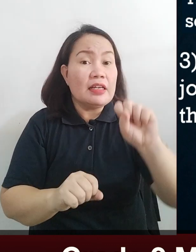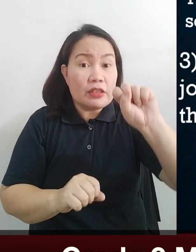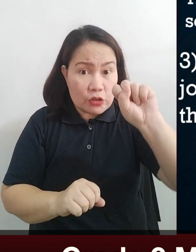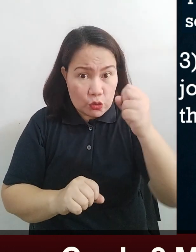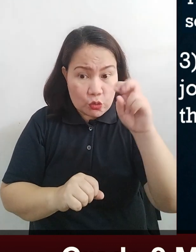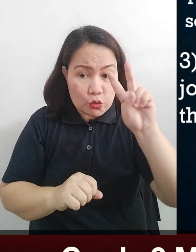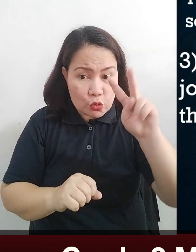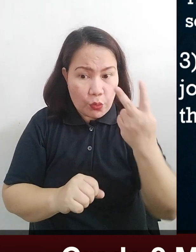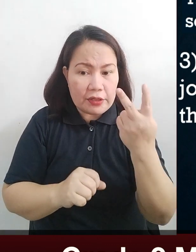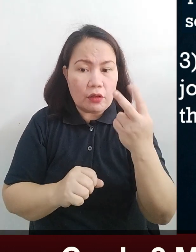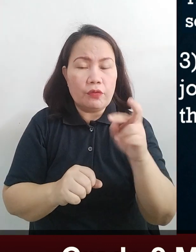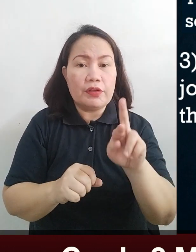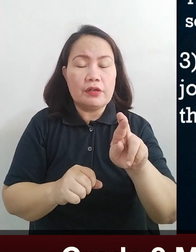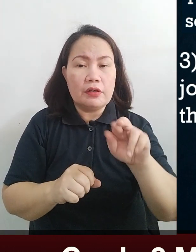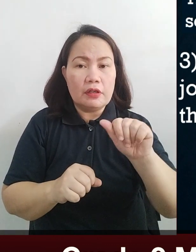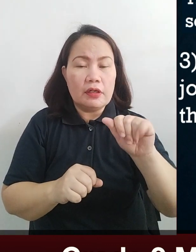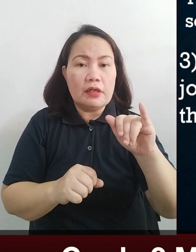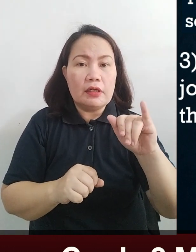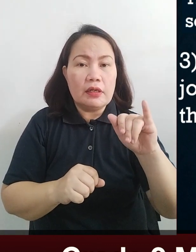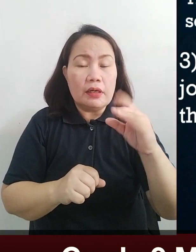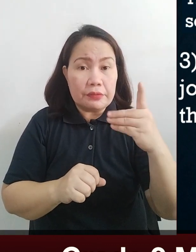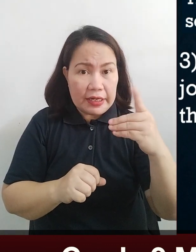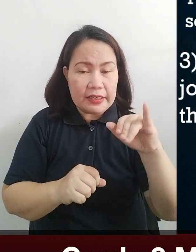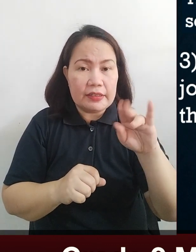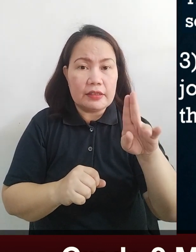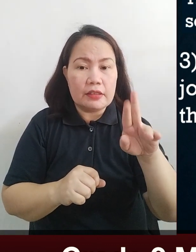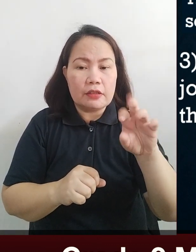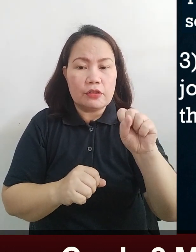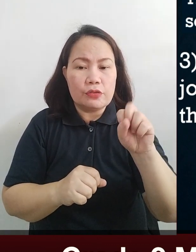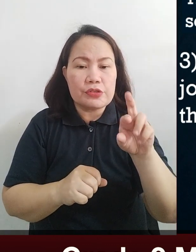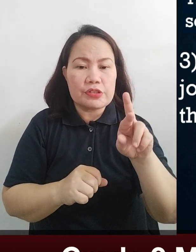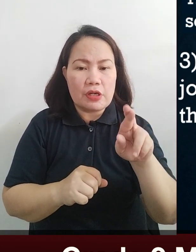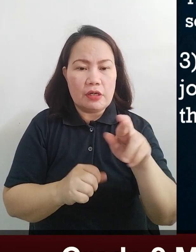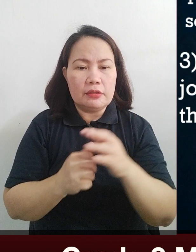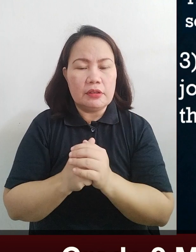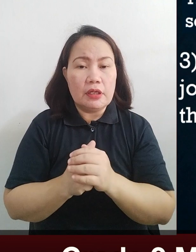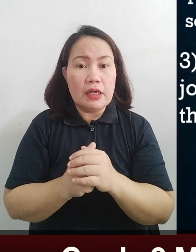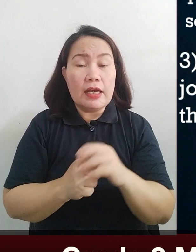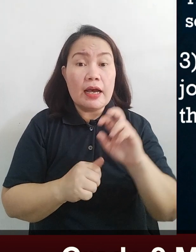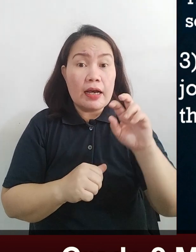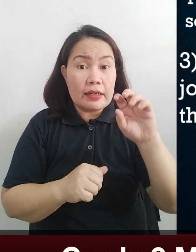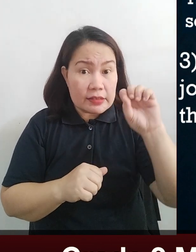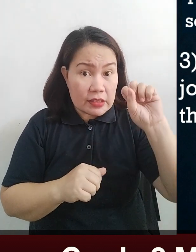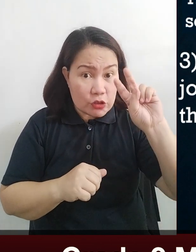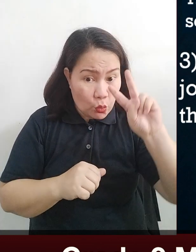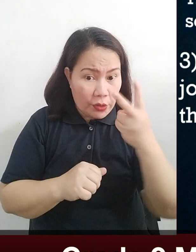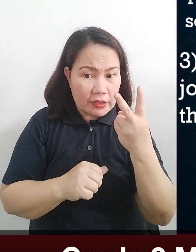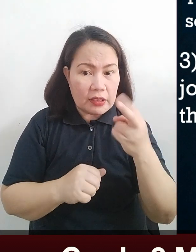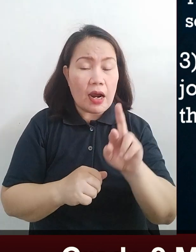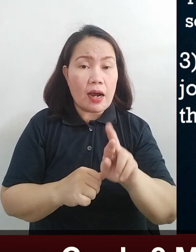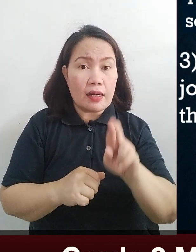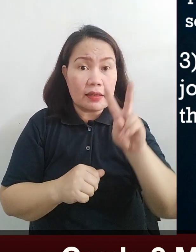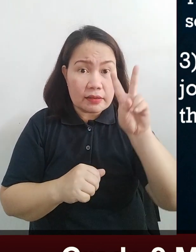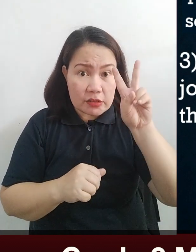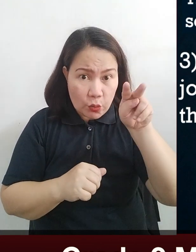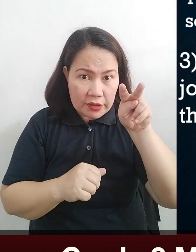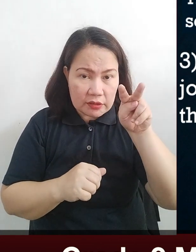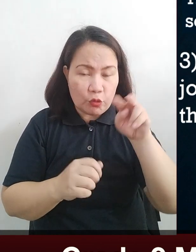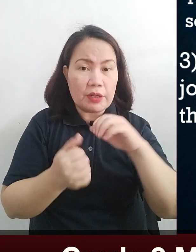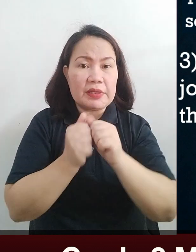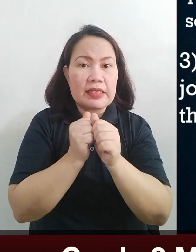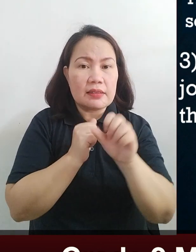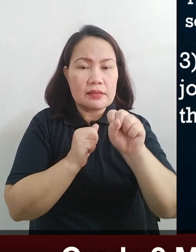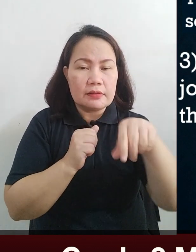equals KH, and since meron tayong square of the radius, so magiging r squared yan. So that